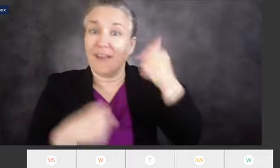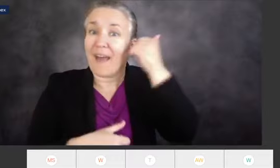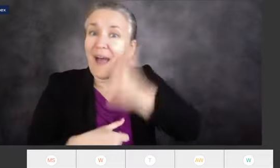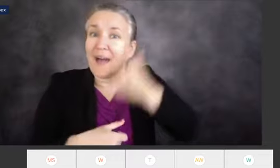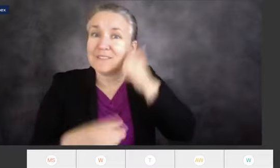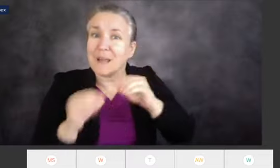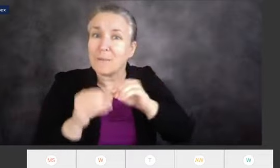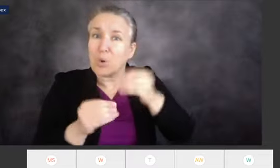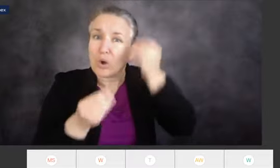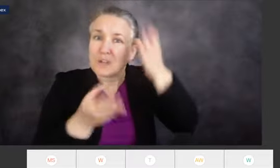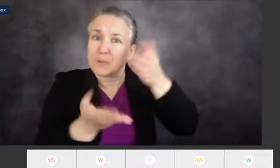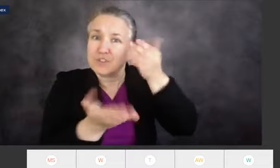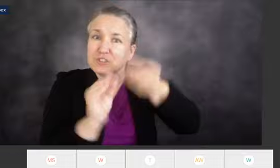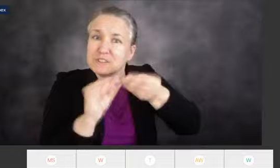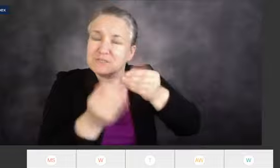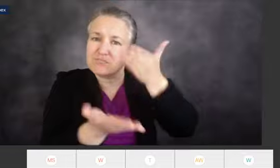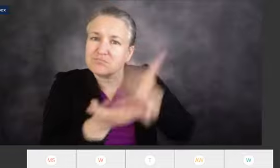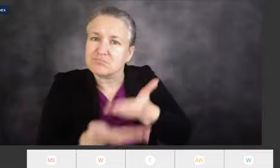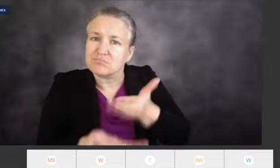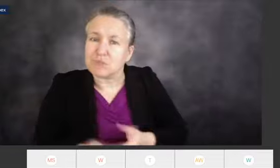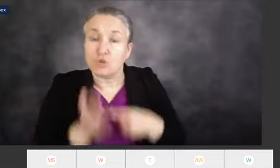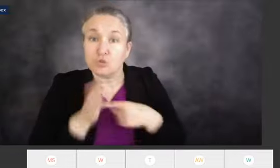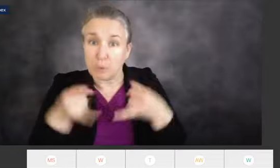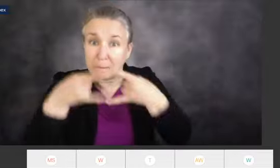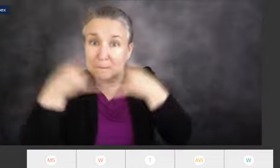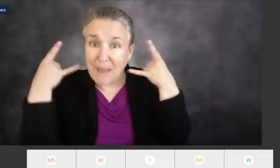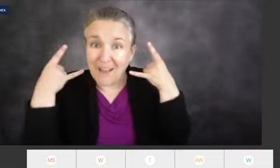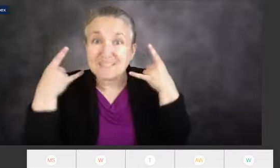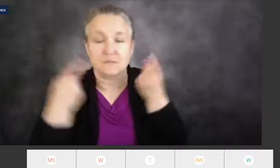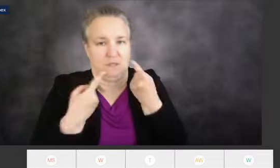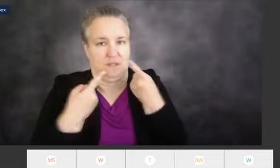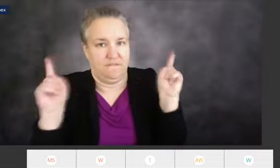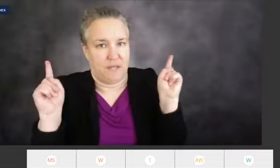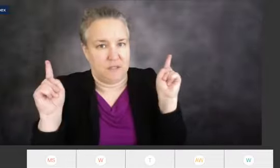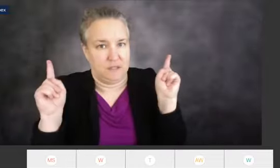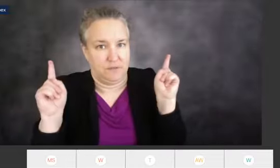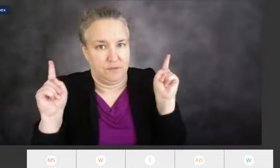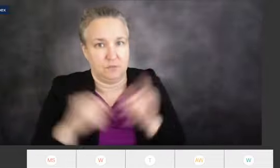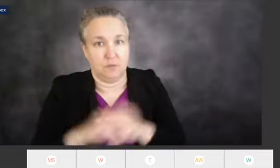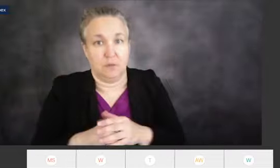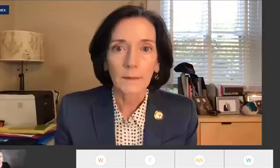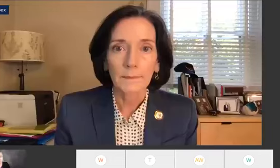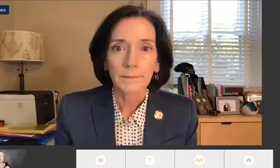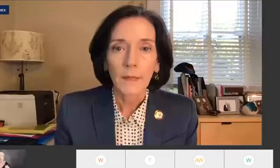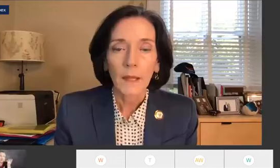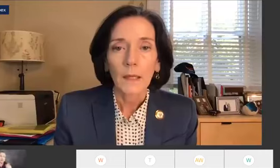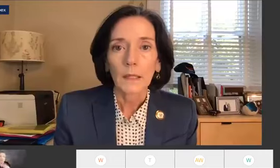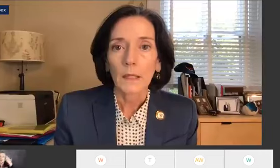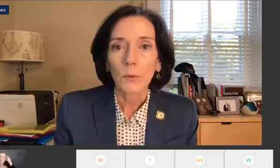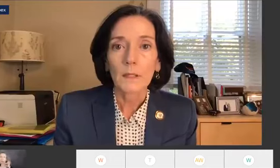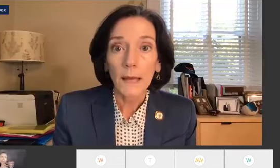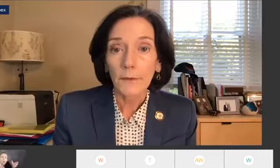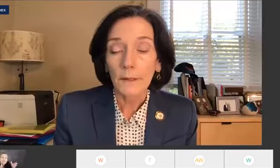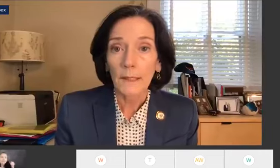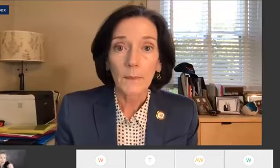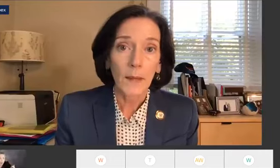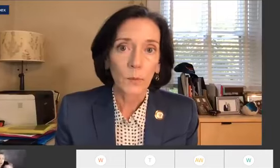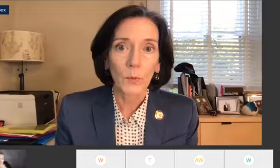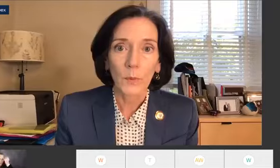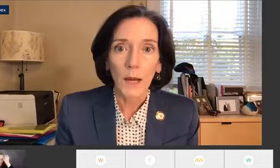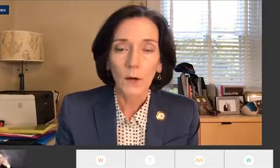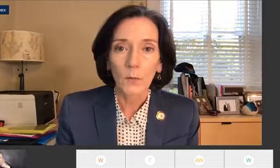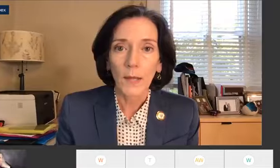the effectiveness of mask wearing. So we know a lot more than we knew in the spring. We are definitely